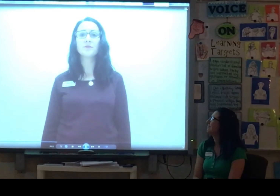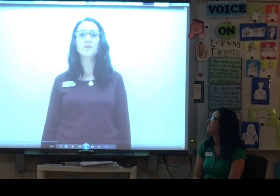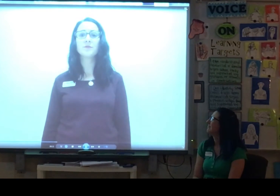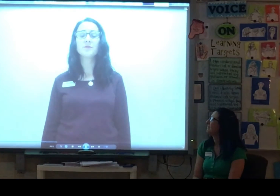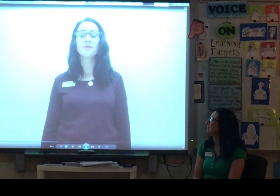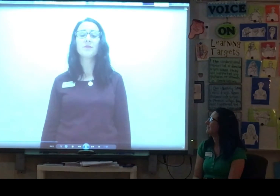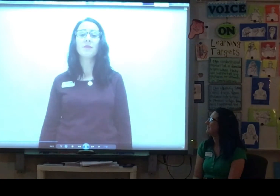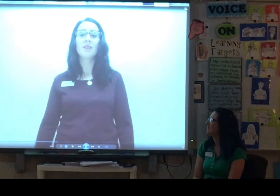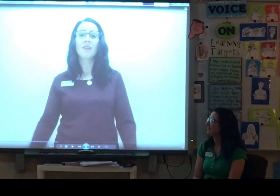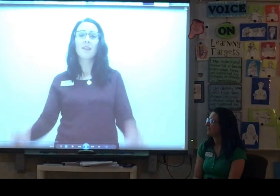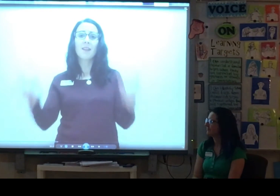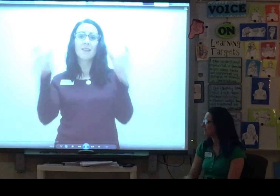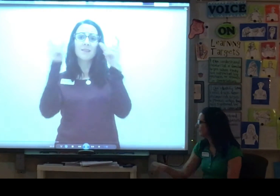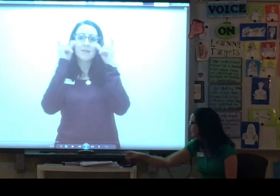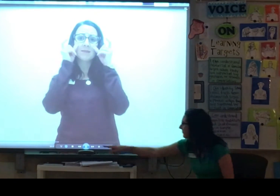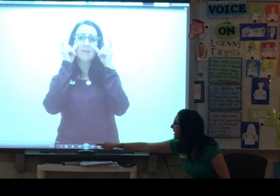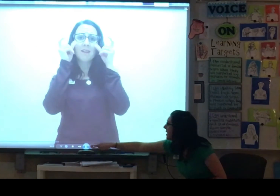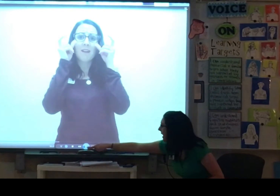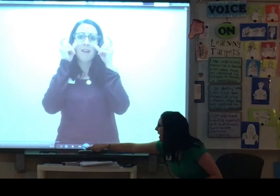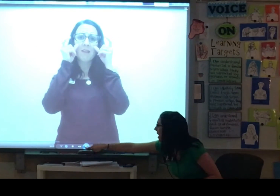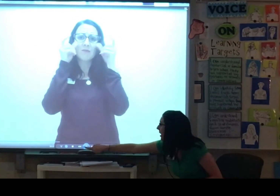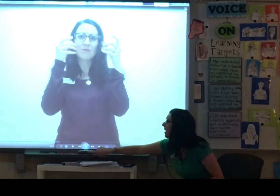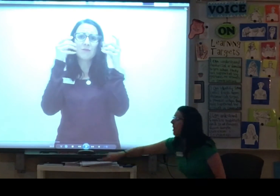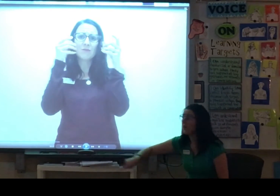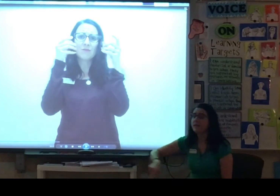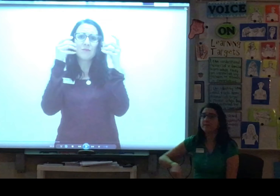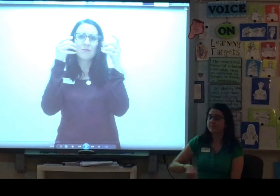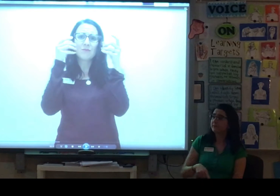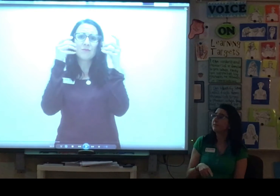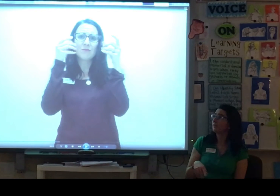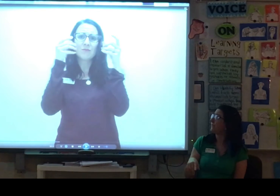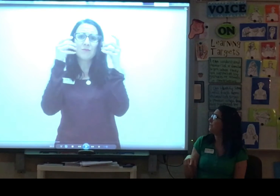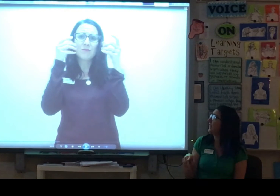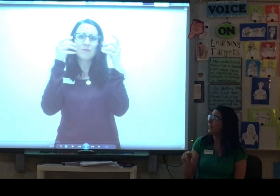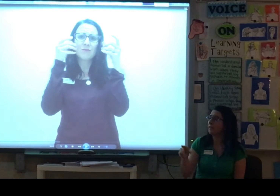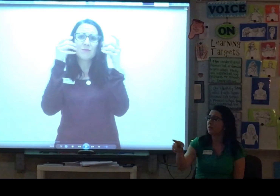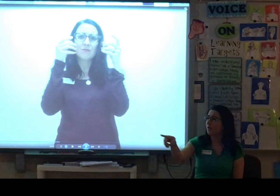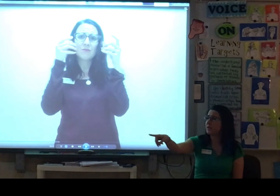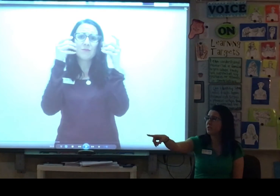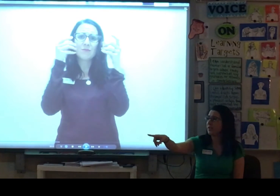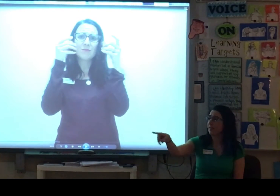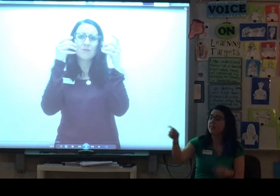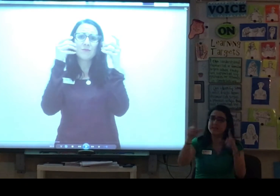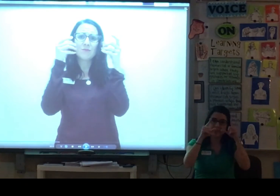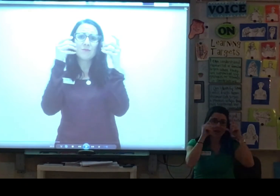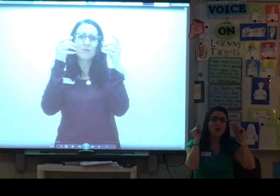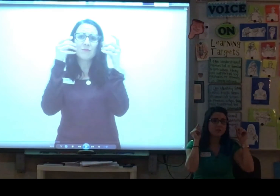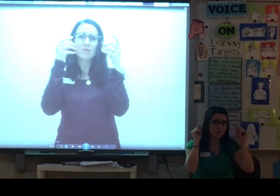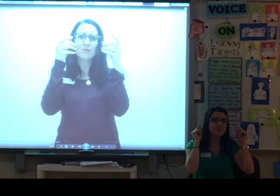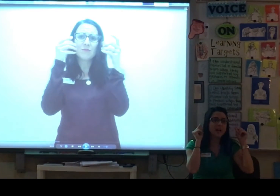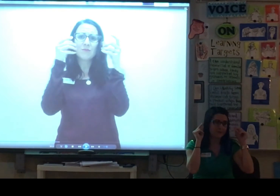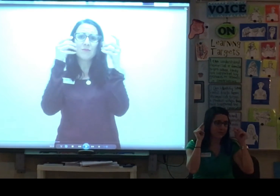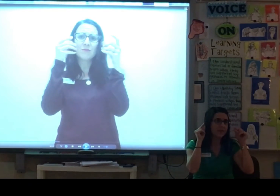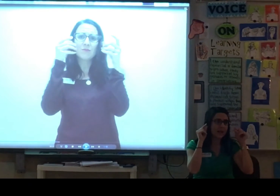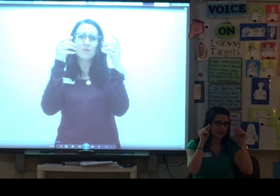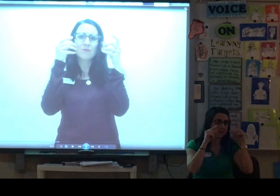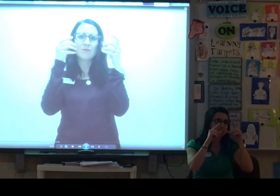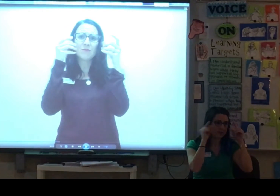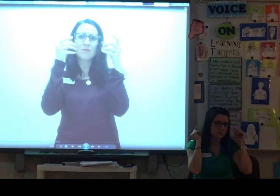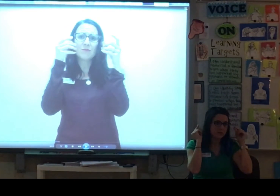This can't be worse. Glasses. Very good question. This is also a sign for glasses. Yeah. So